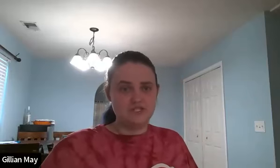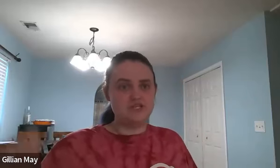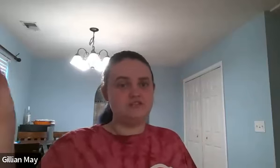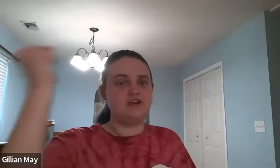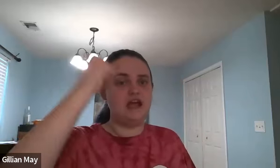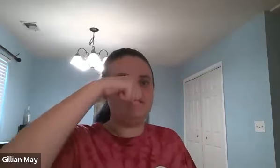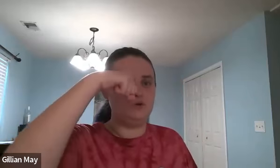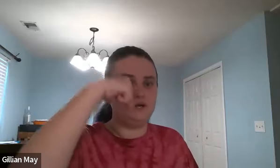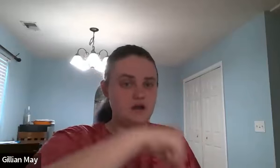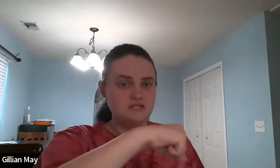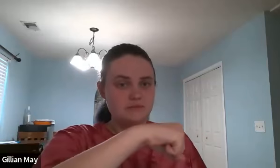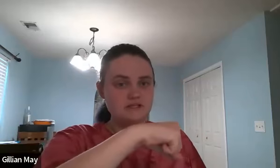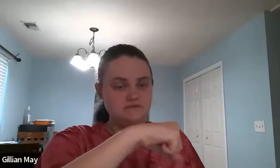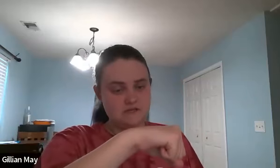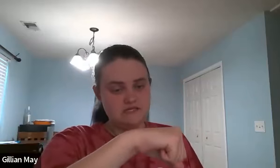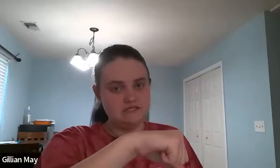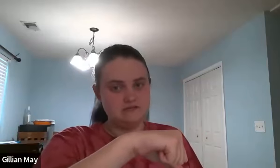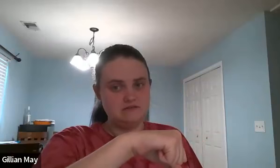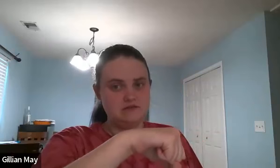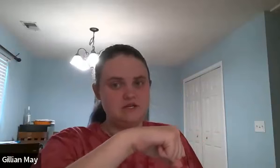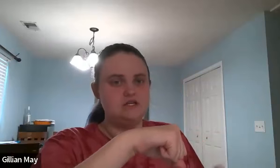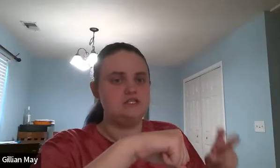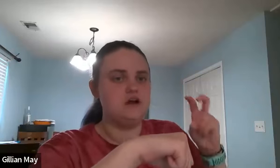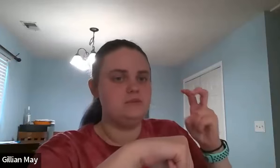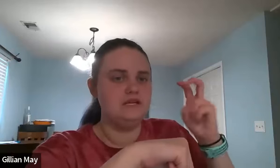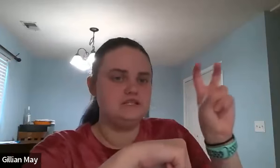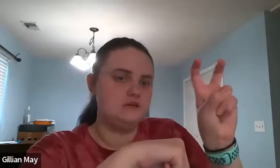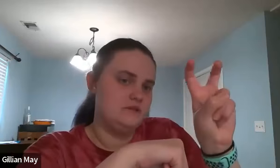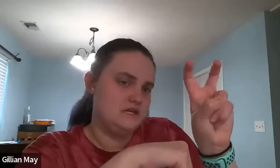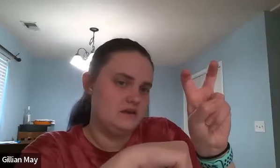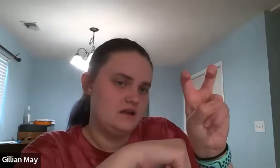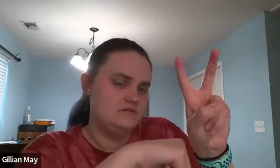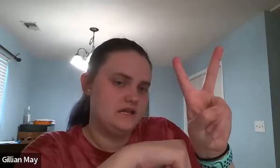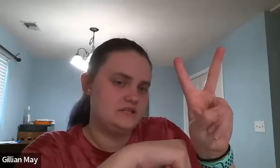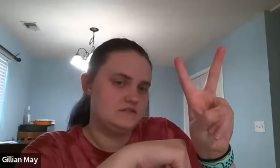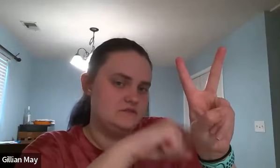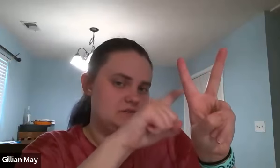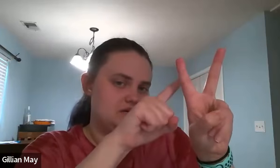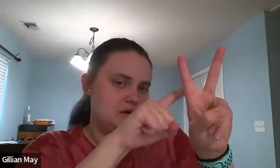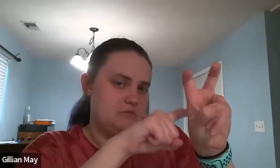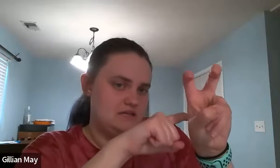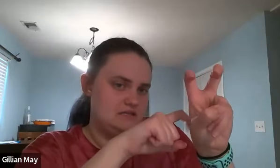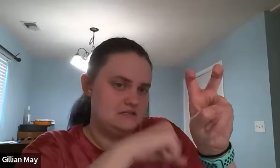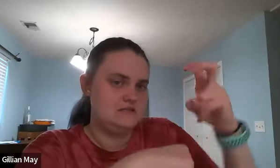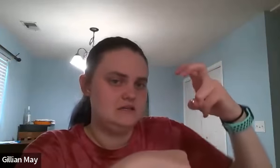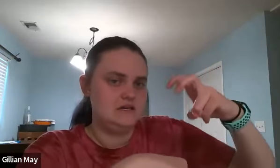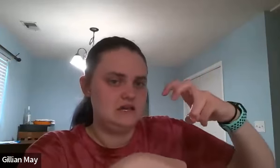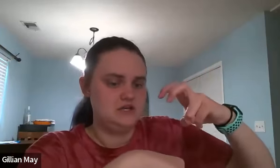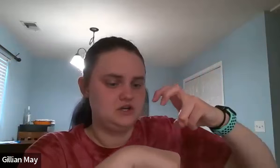going to do is you're going to have your non-dominant fist. Dominant is going to be kind of like it's a V, but now bent. And you're going to